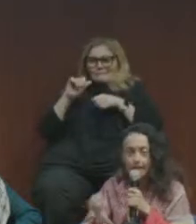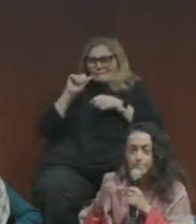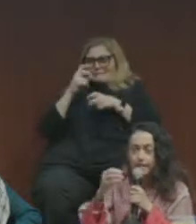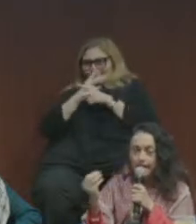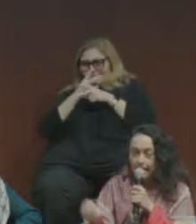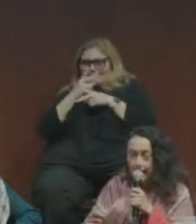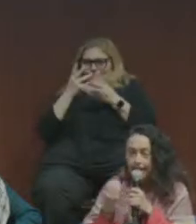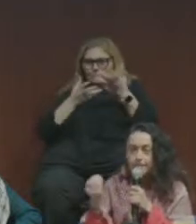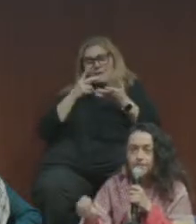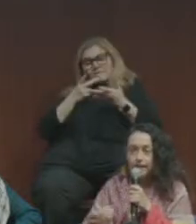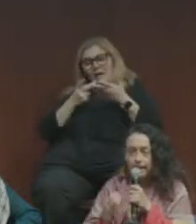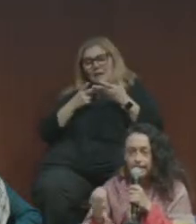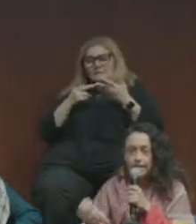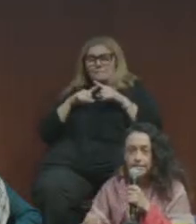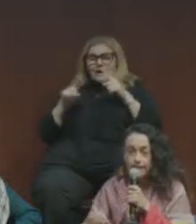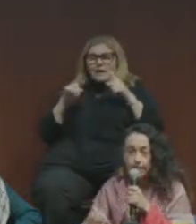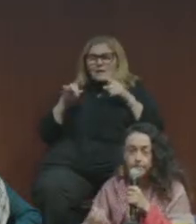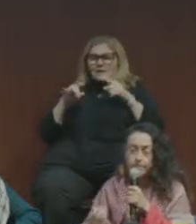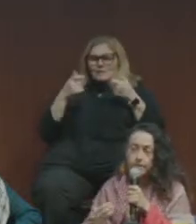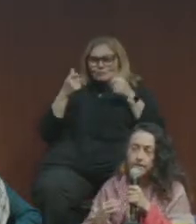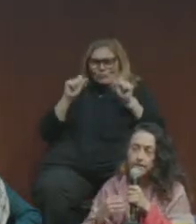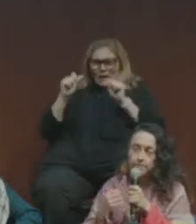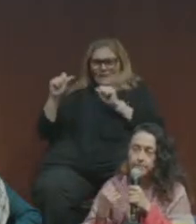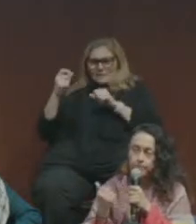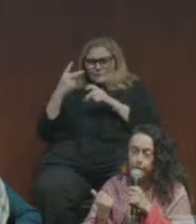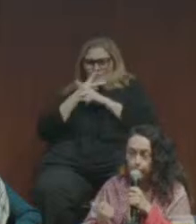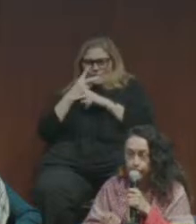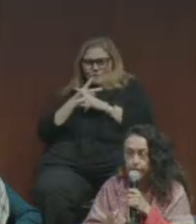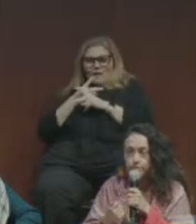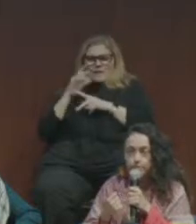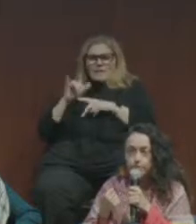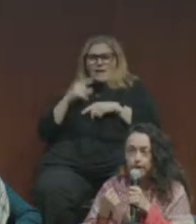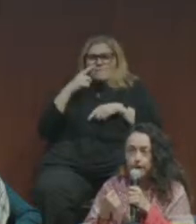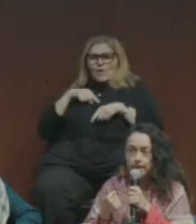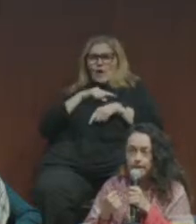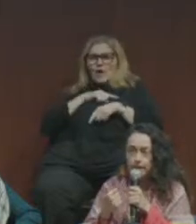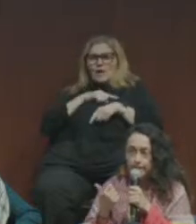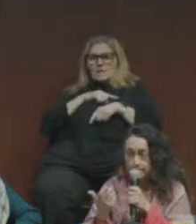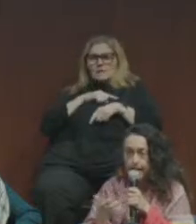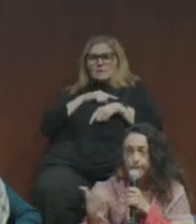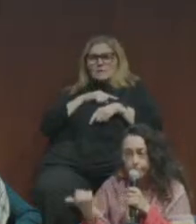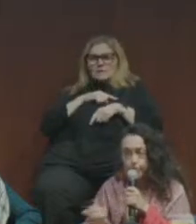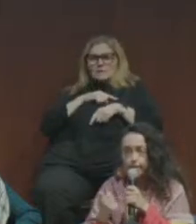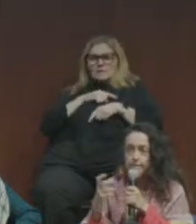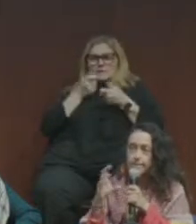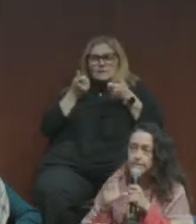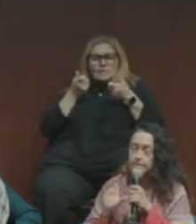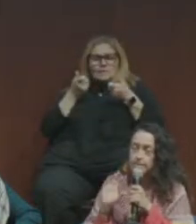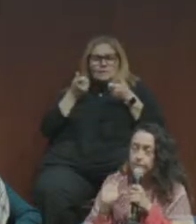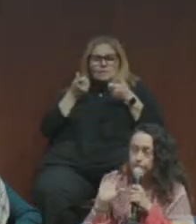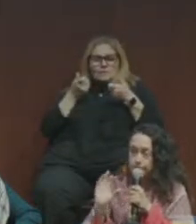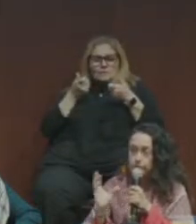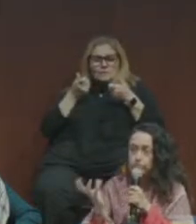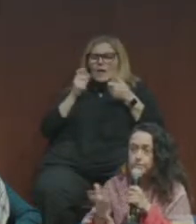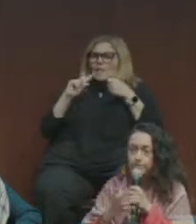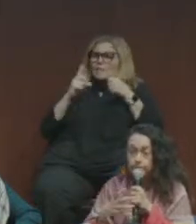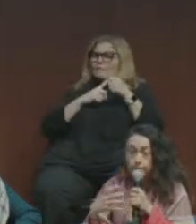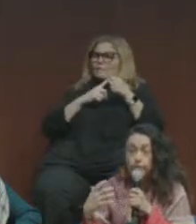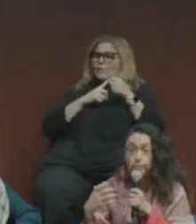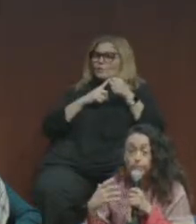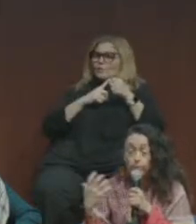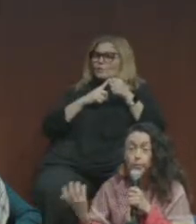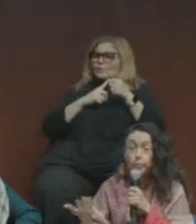many times at attempts. So for us, we tried, and I moved back to Texas. The first thing was